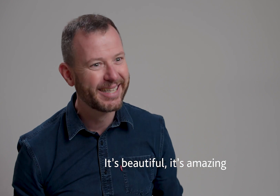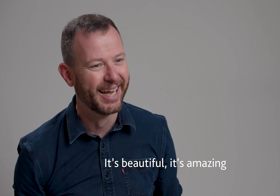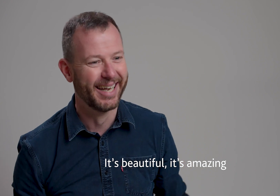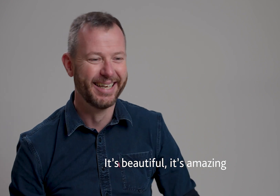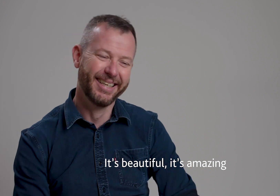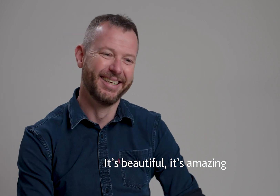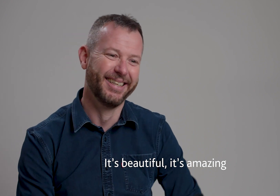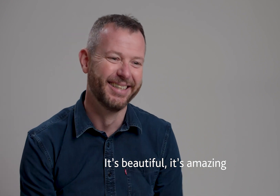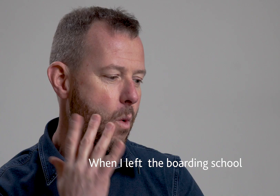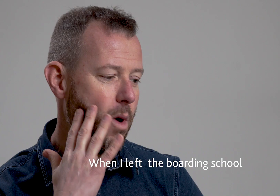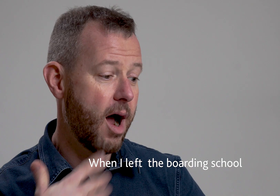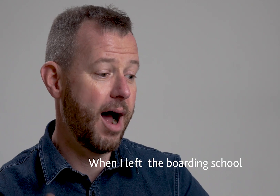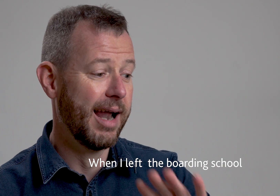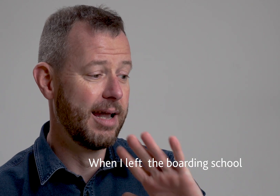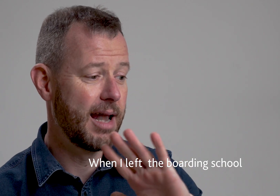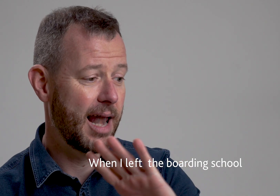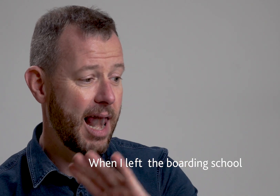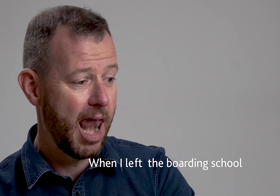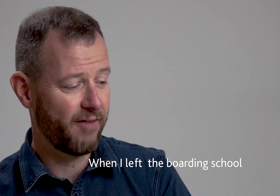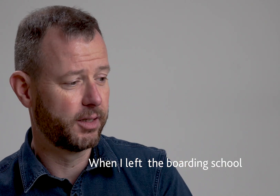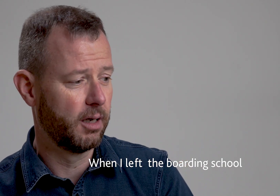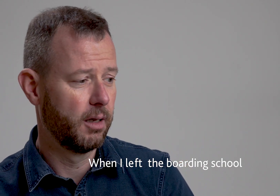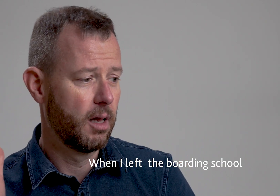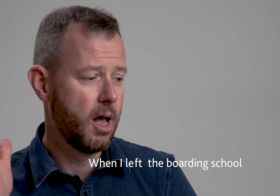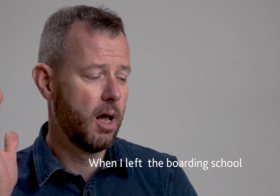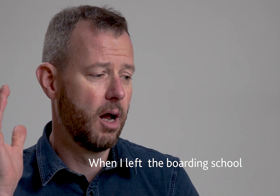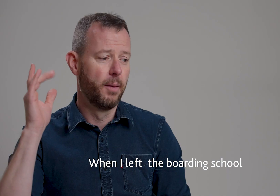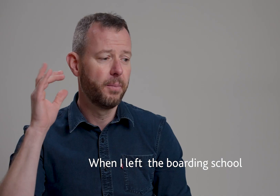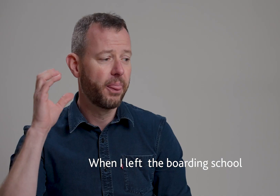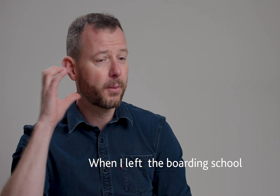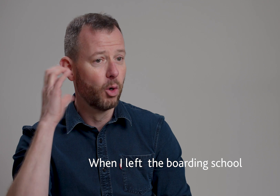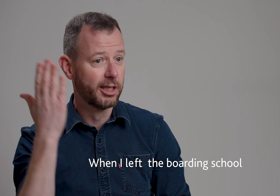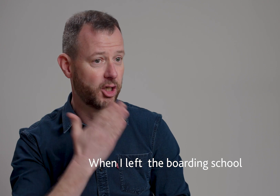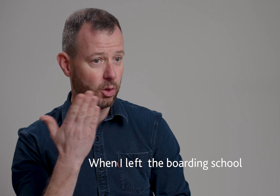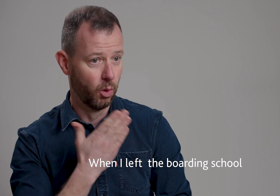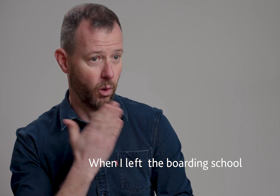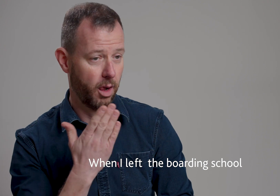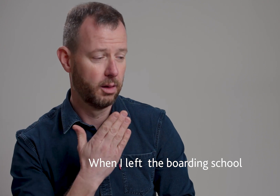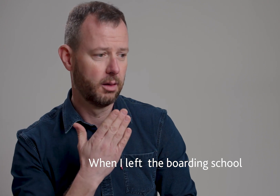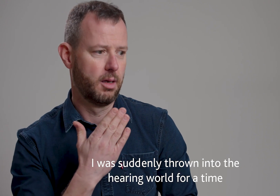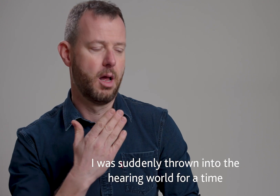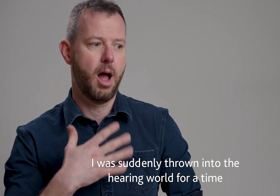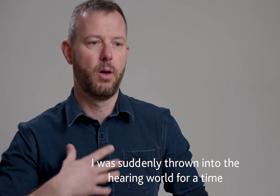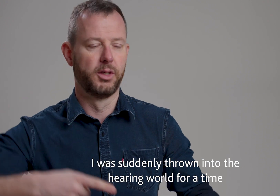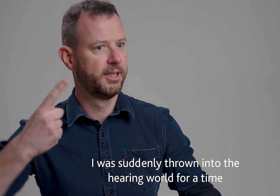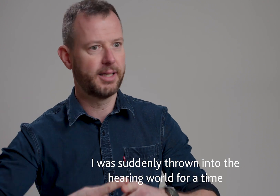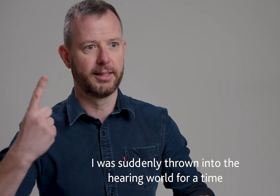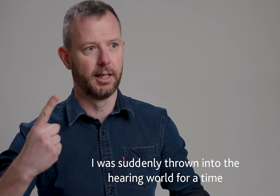amazing. When I left the grocery store, I was suddenly